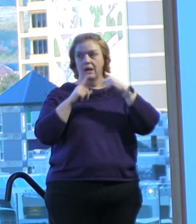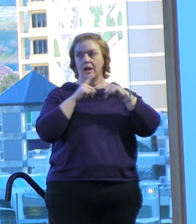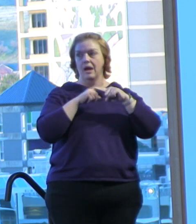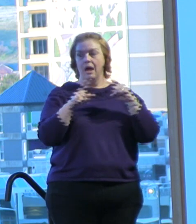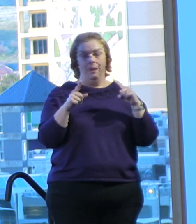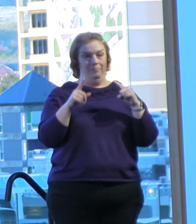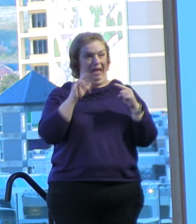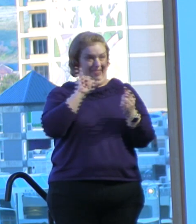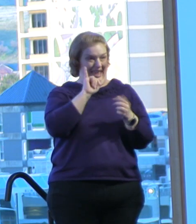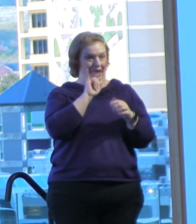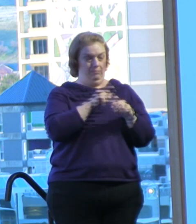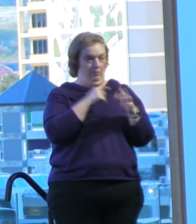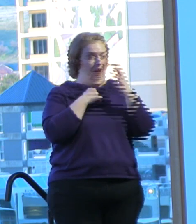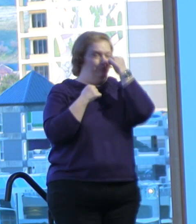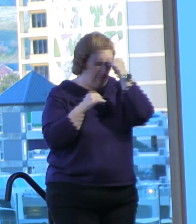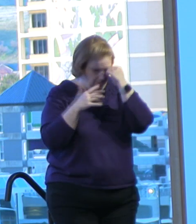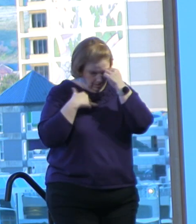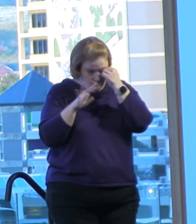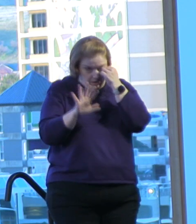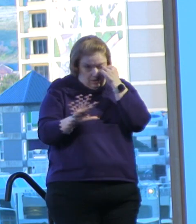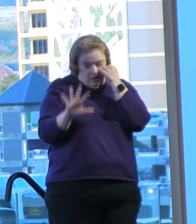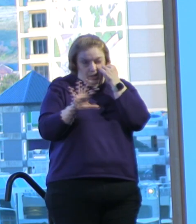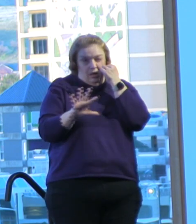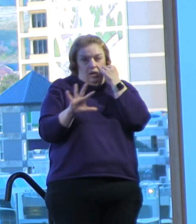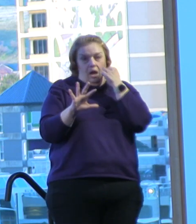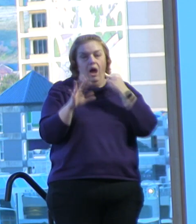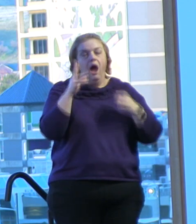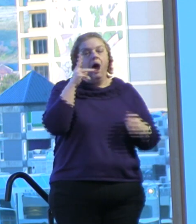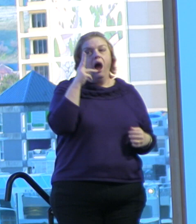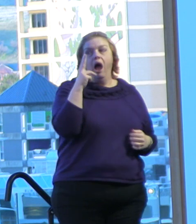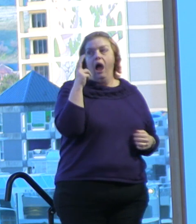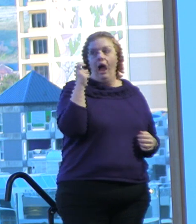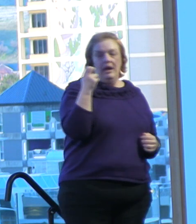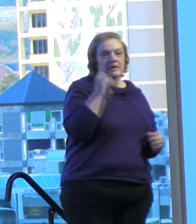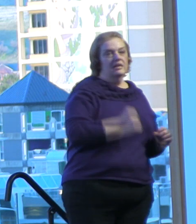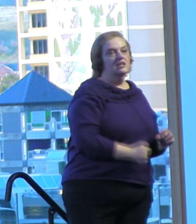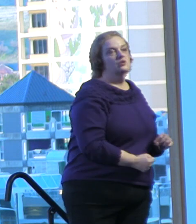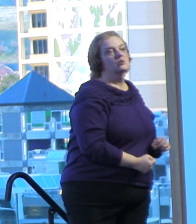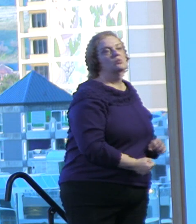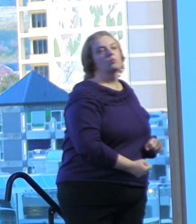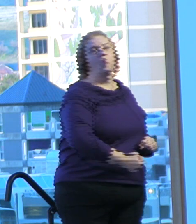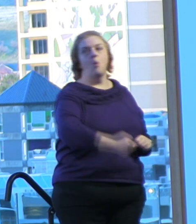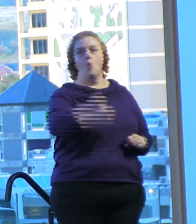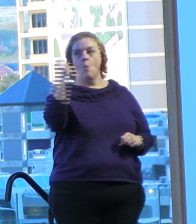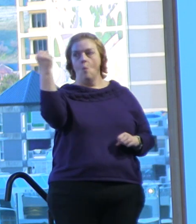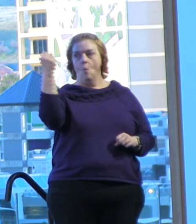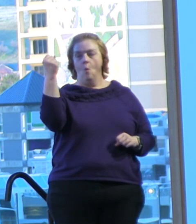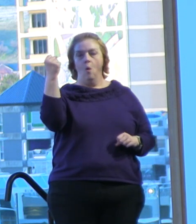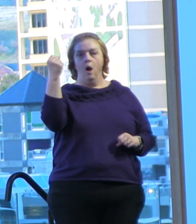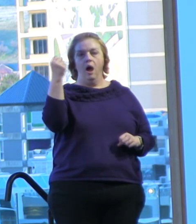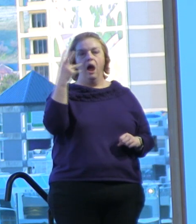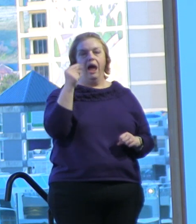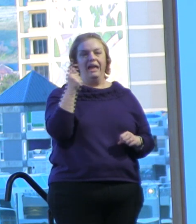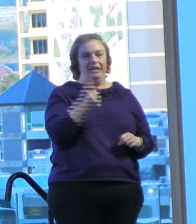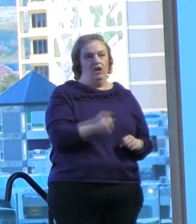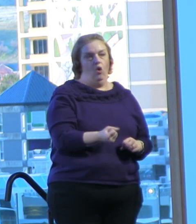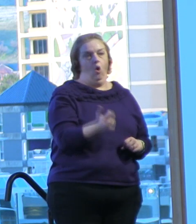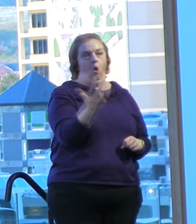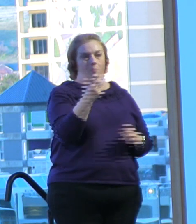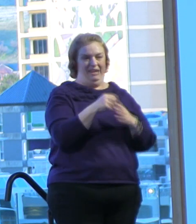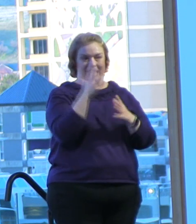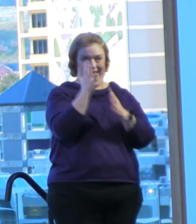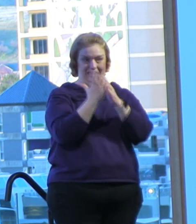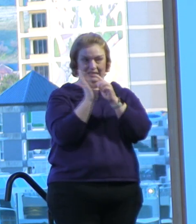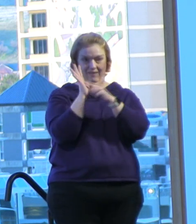point. And the other thing that he did is when he came up, he swung his arm up and hit me. He opened up his fist, and inside his